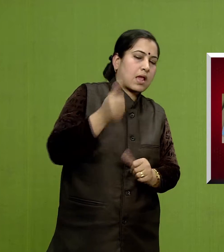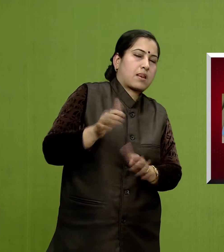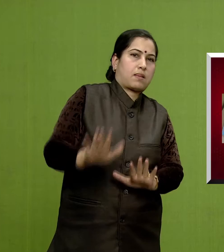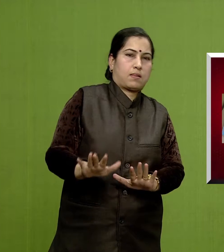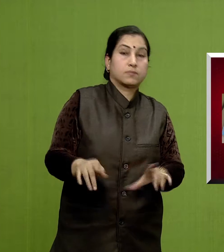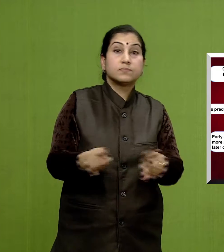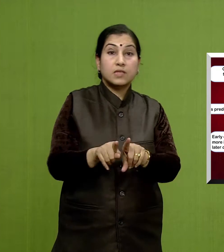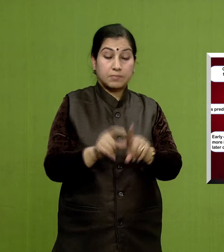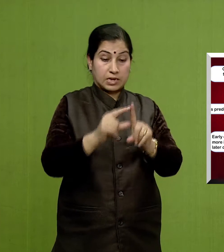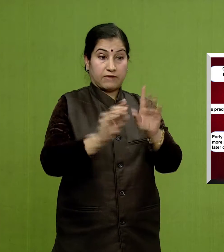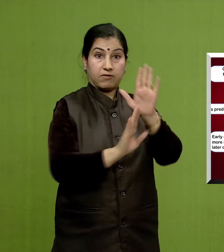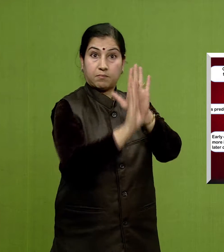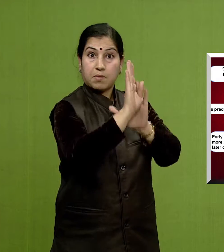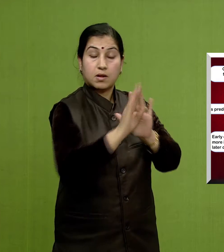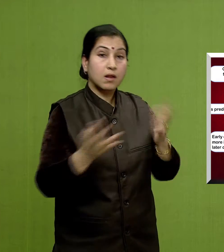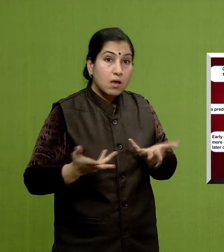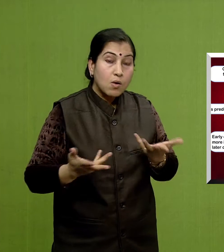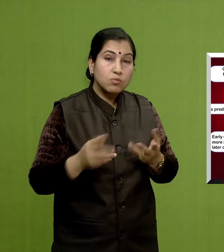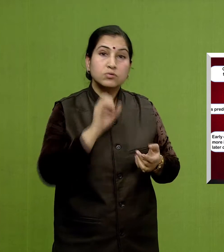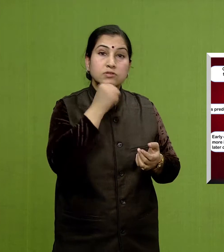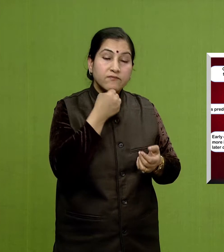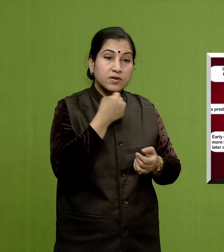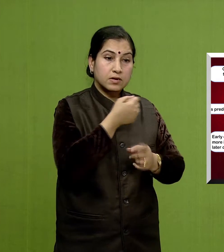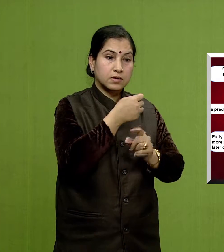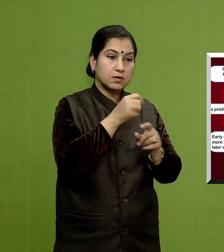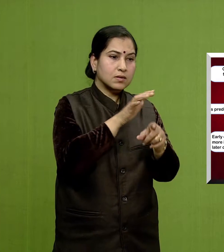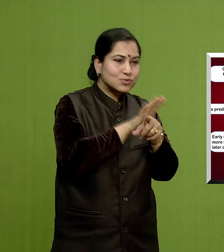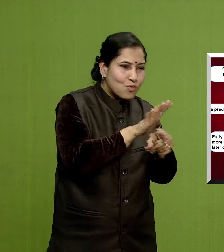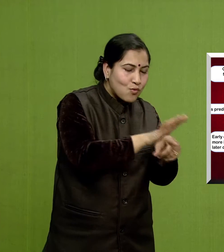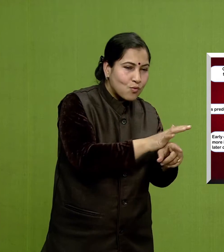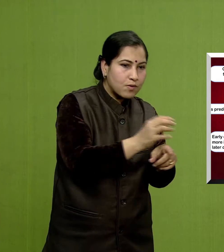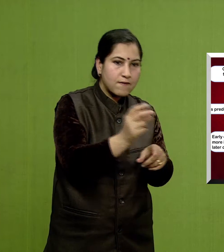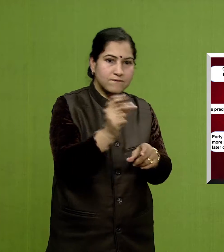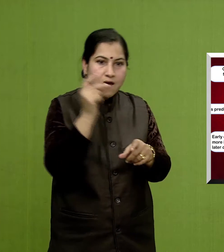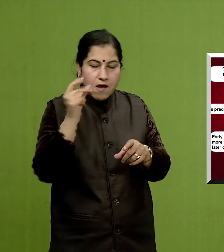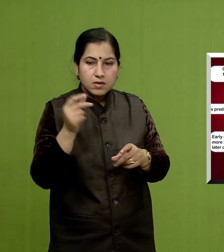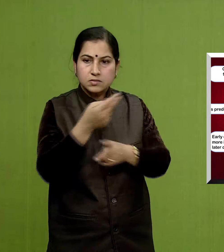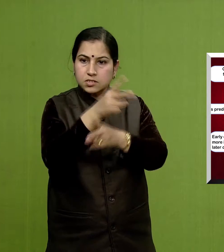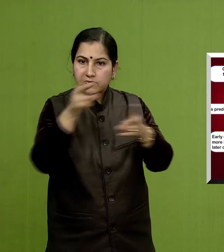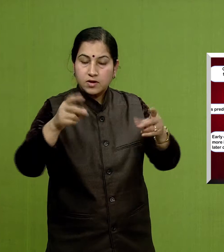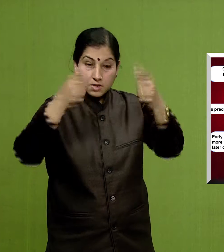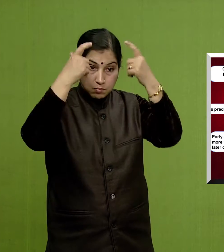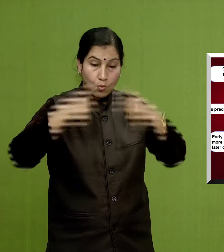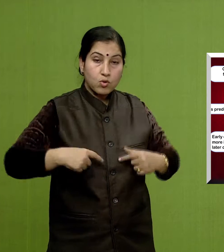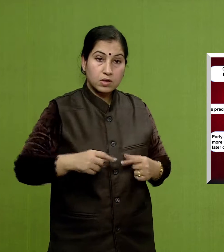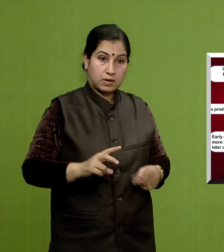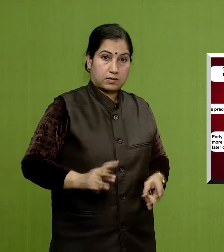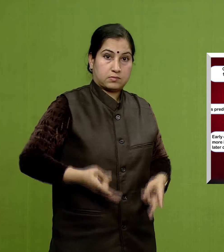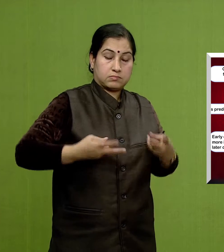Development occurs at different rates for different parts of the body.